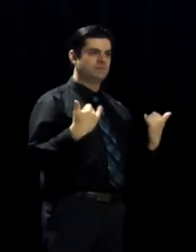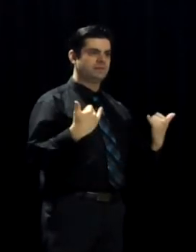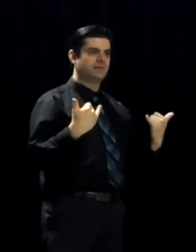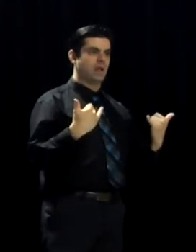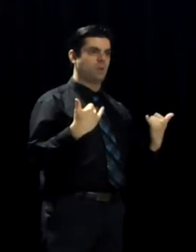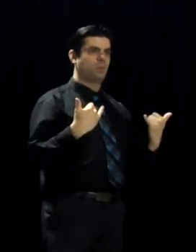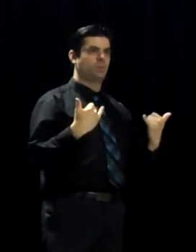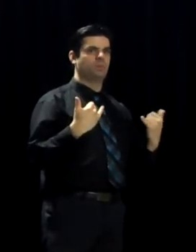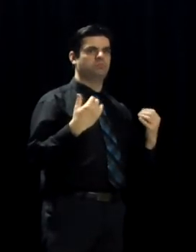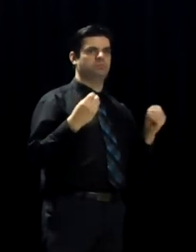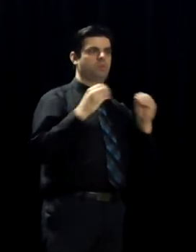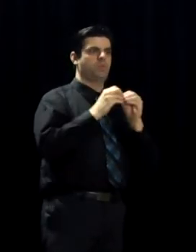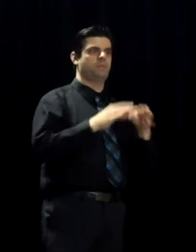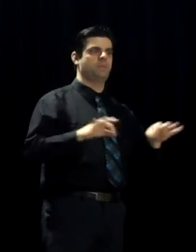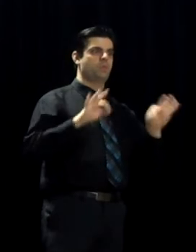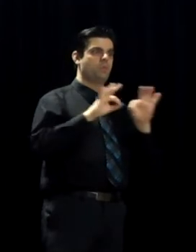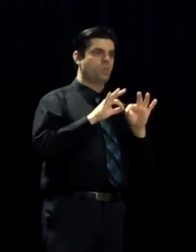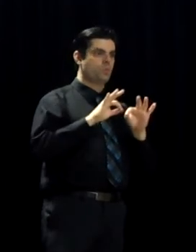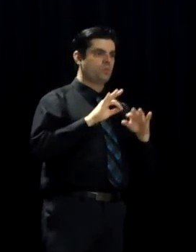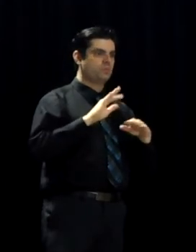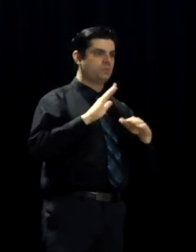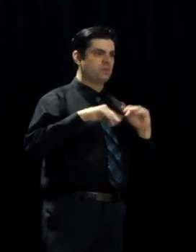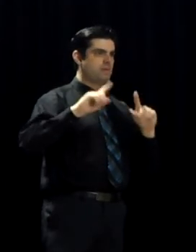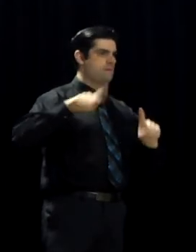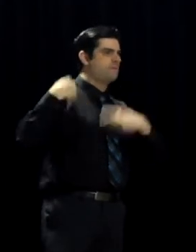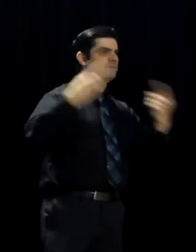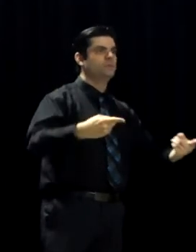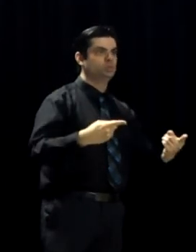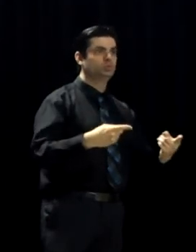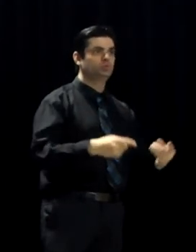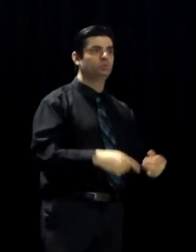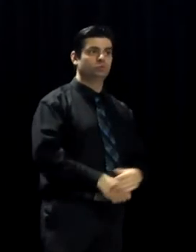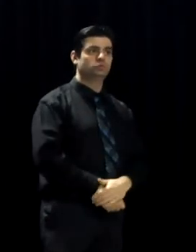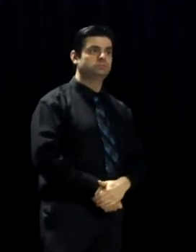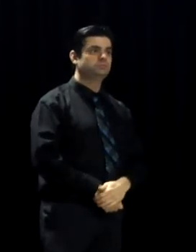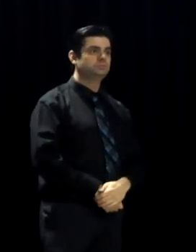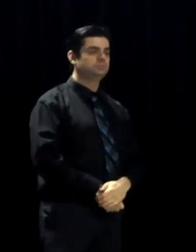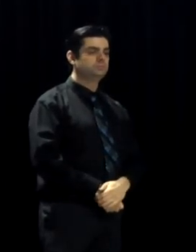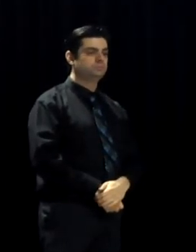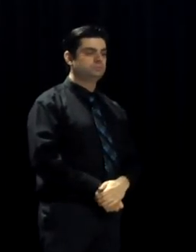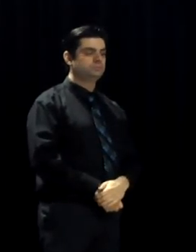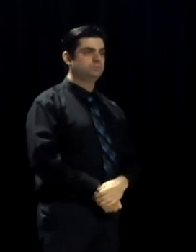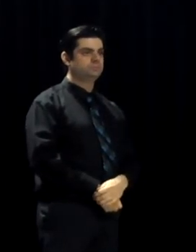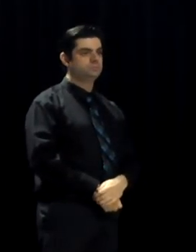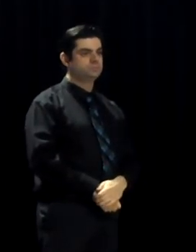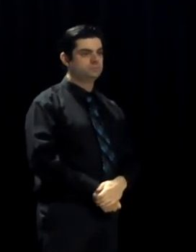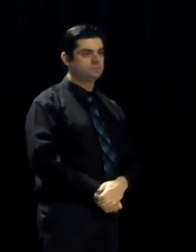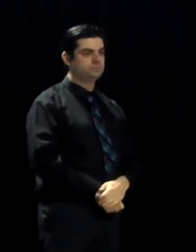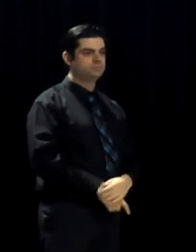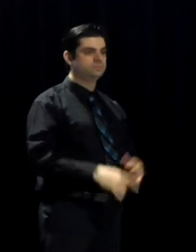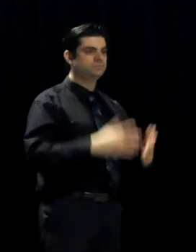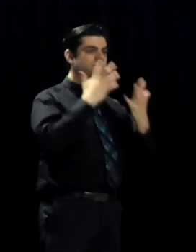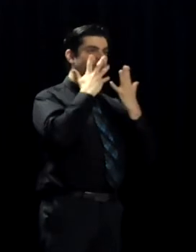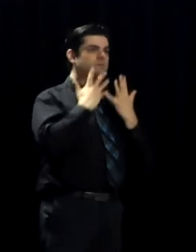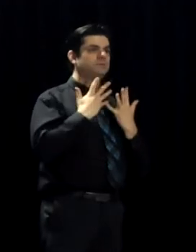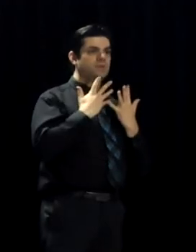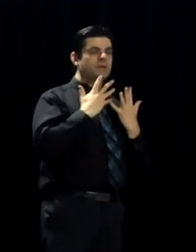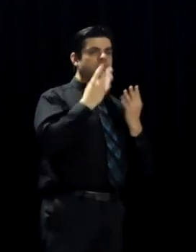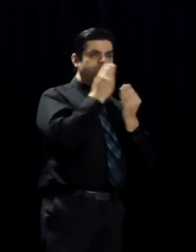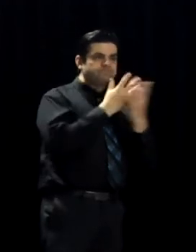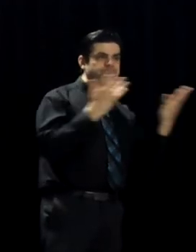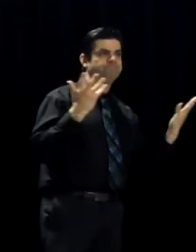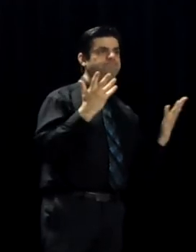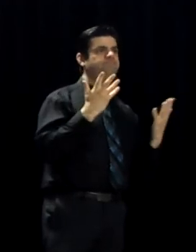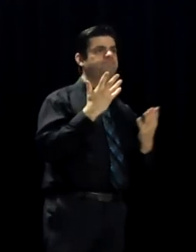lifetime, than it ever has. So unfortunately, we've lost 3 people today over the last 24 hours